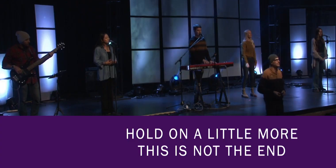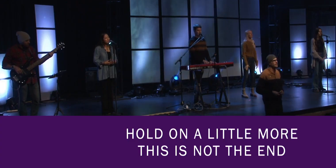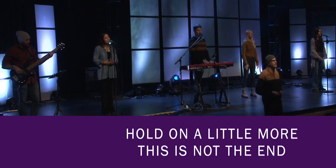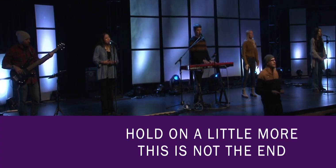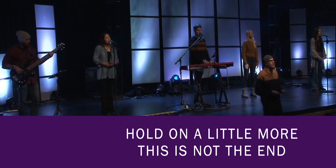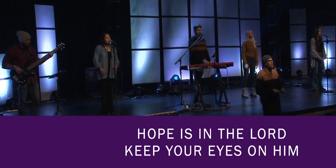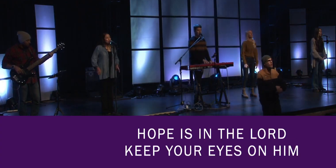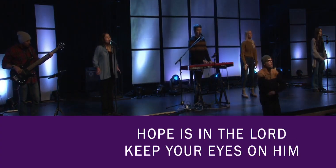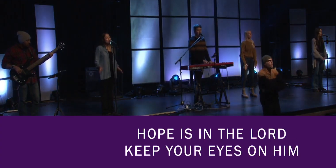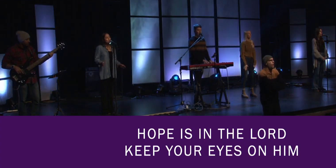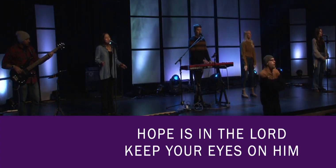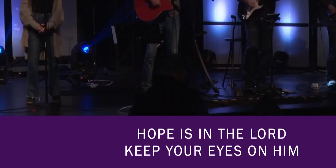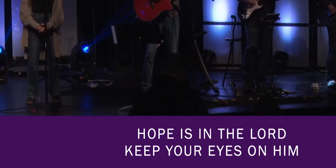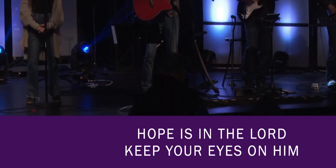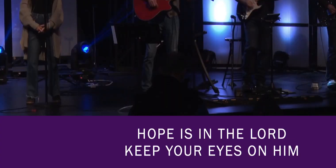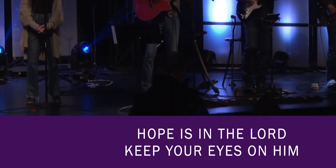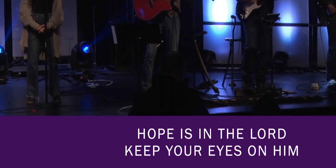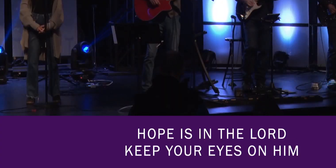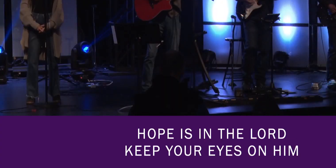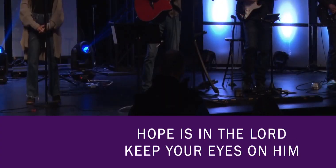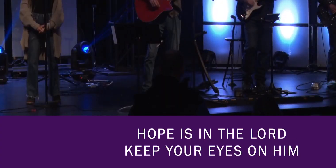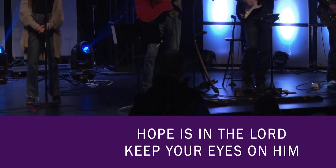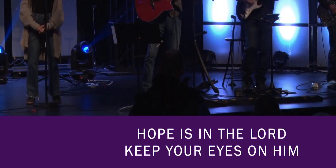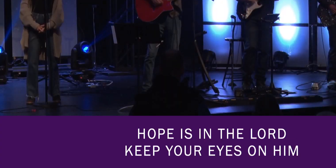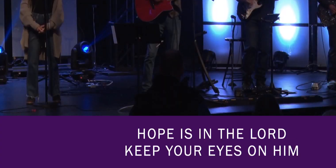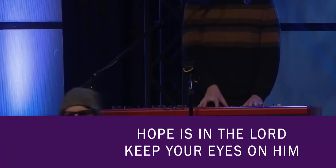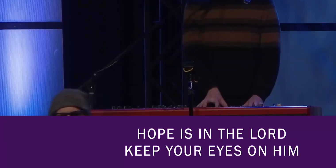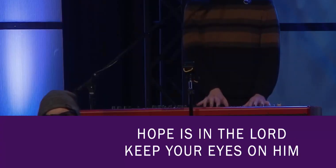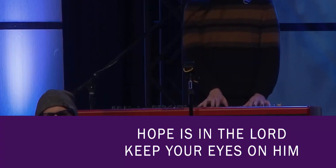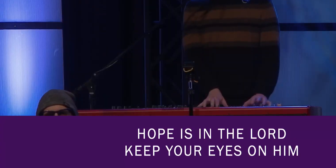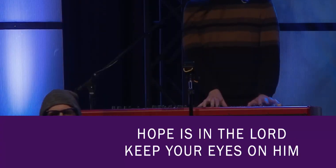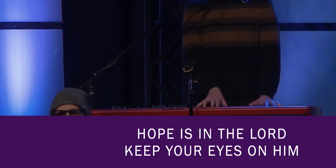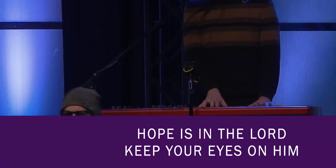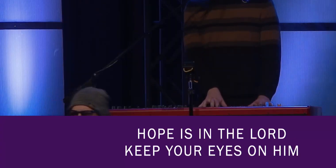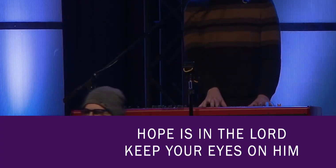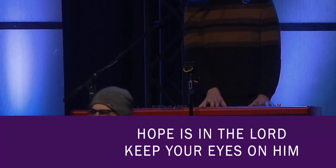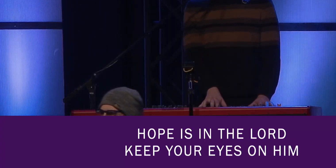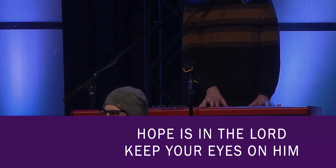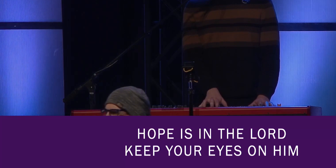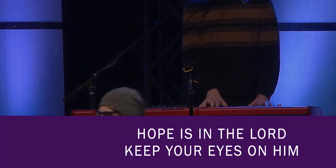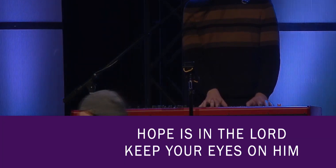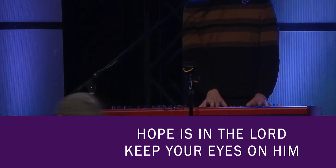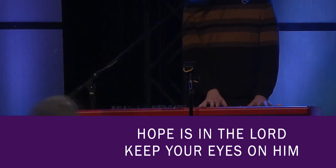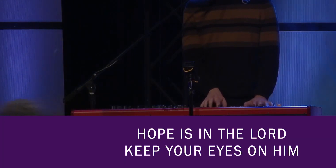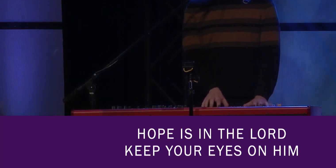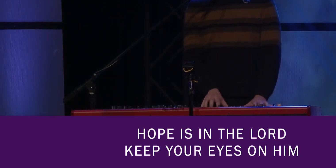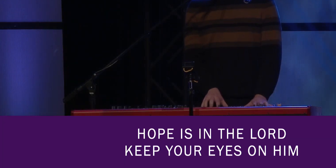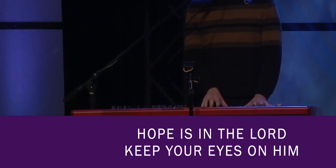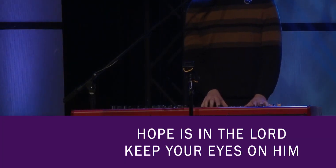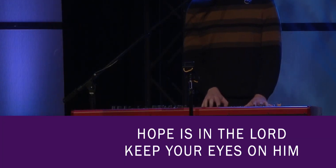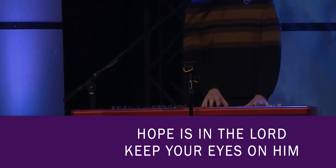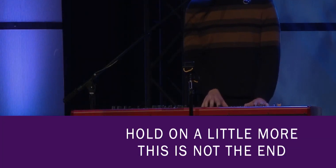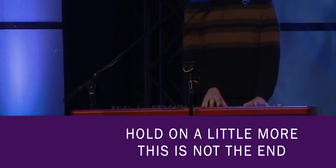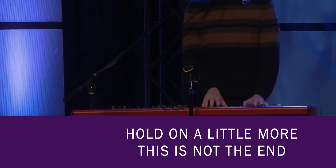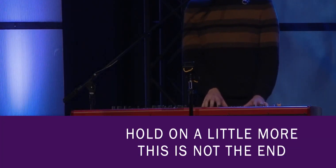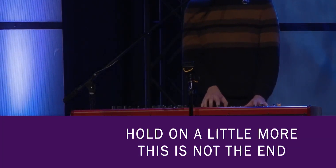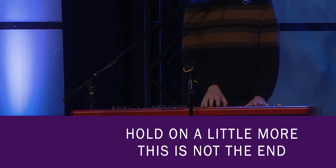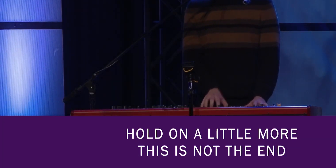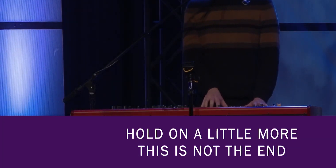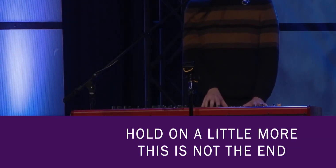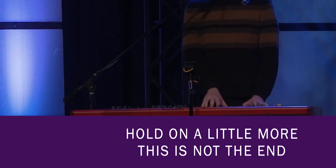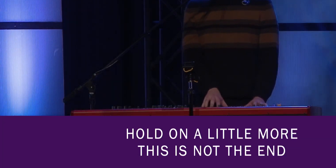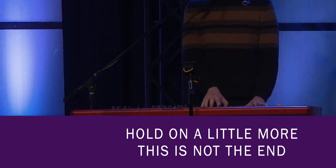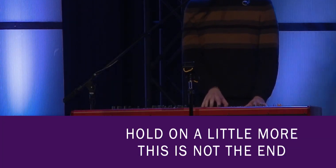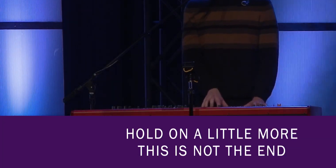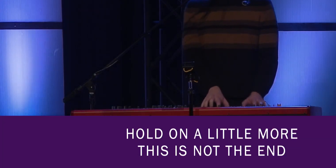end. Hope is in the Lord. Keep your eyes on Him.